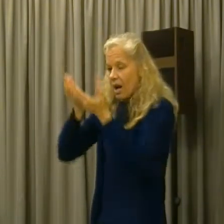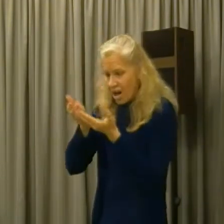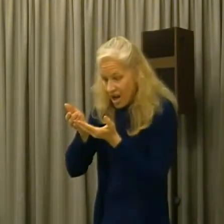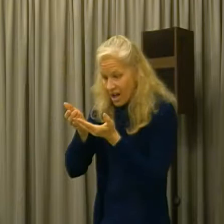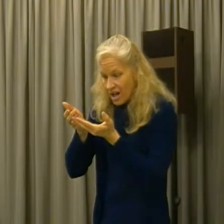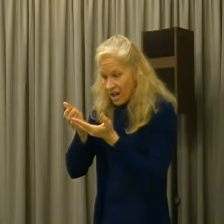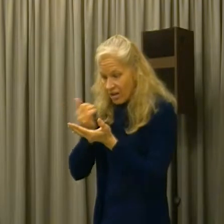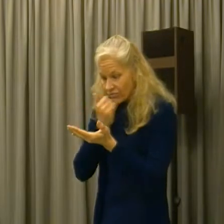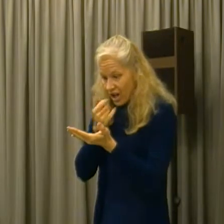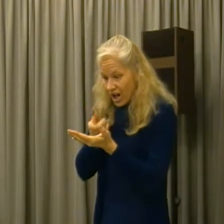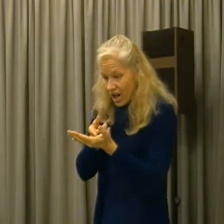Being careful about our thinking.